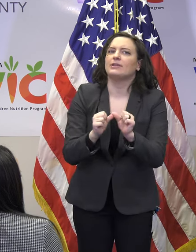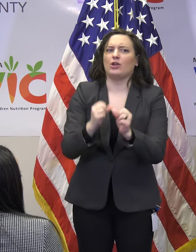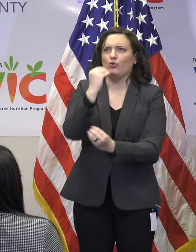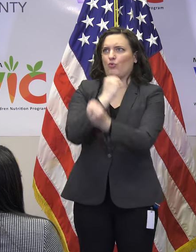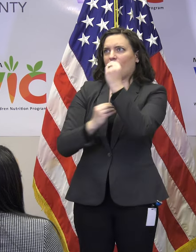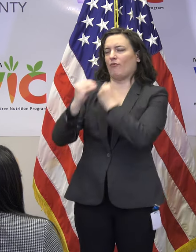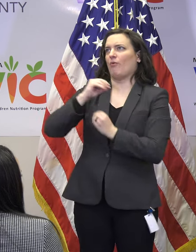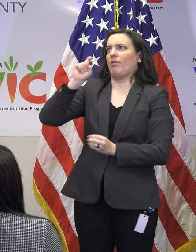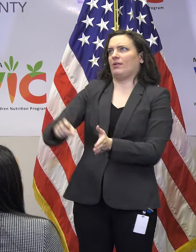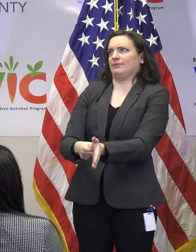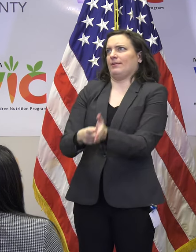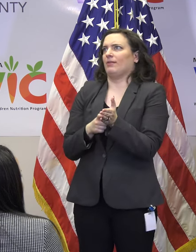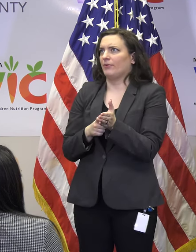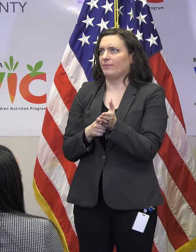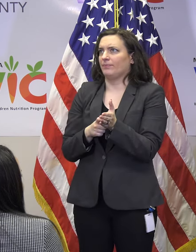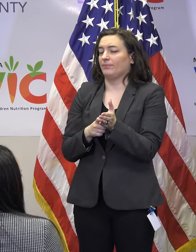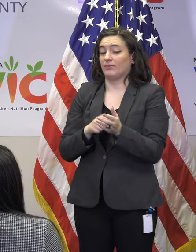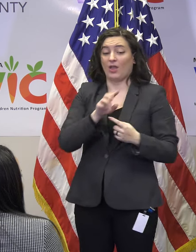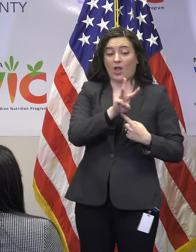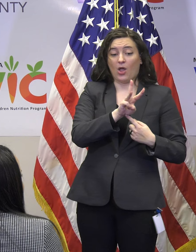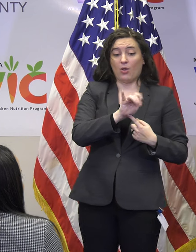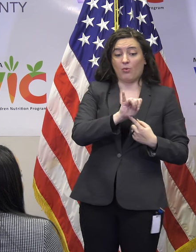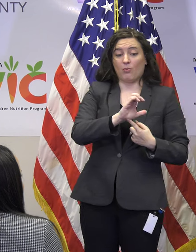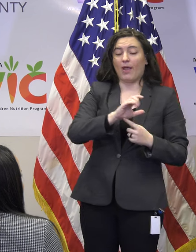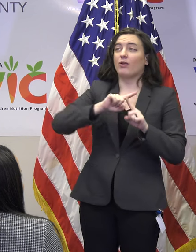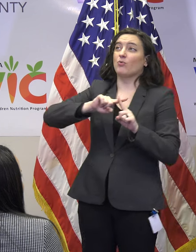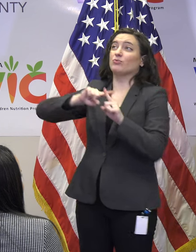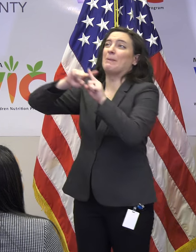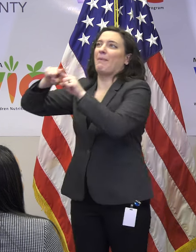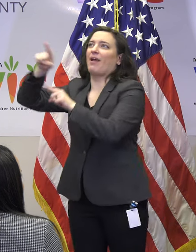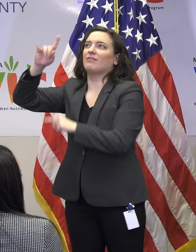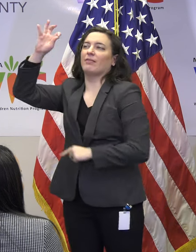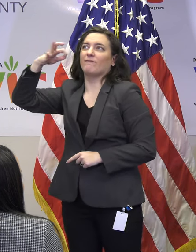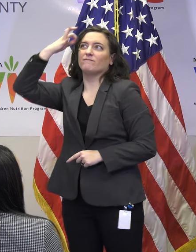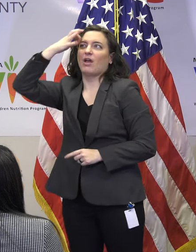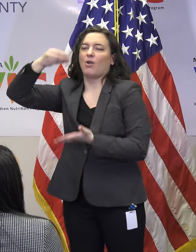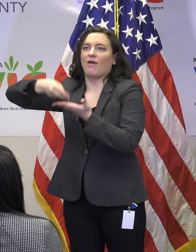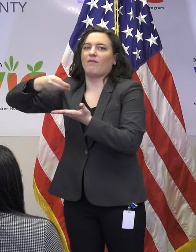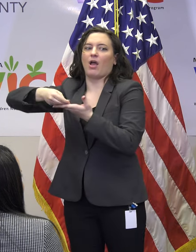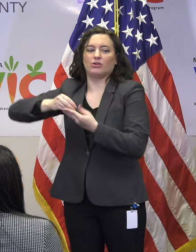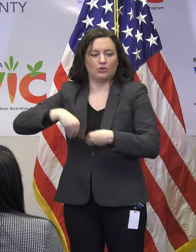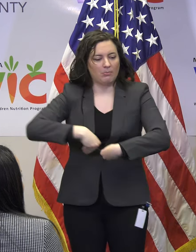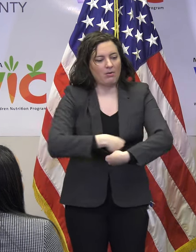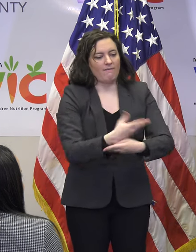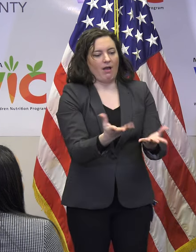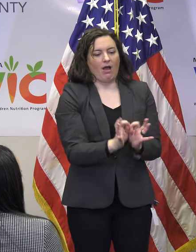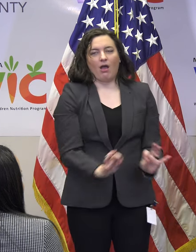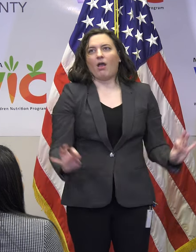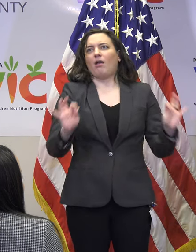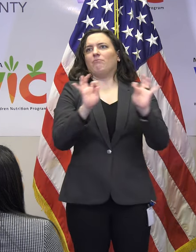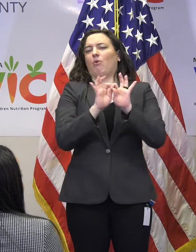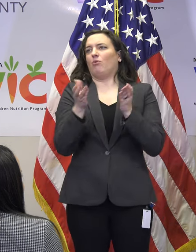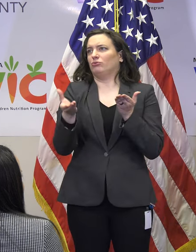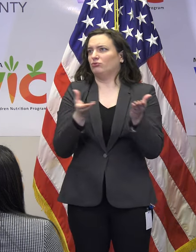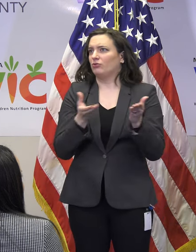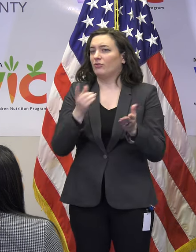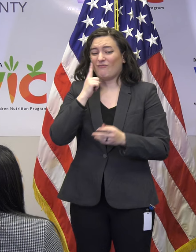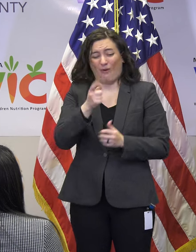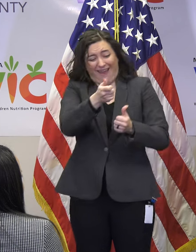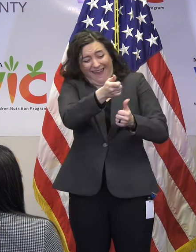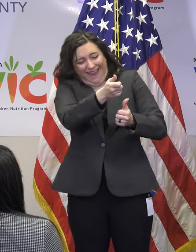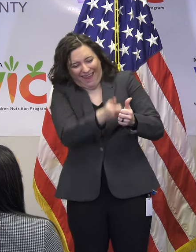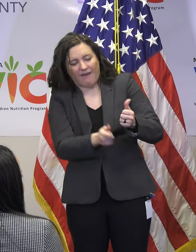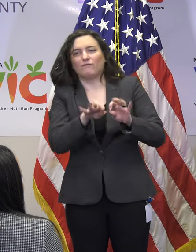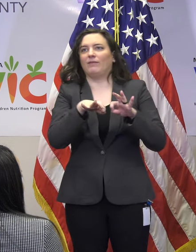WIC relies on federal funding to make sure we can provide these important services to every eligible family in